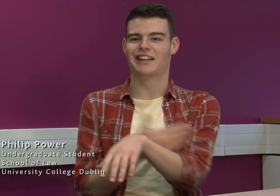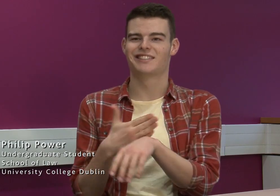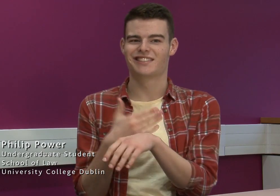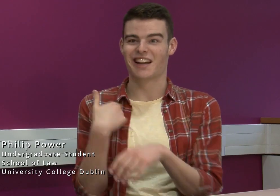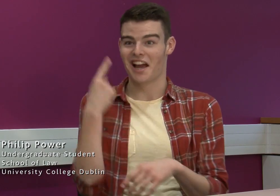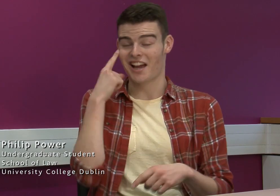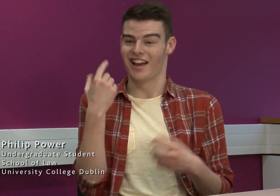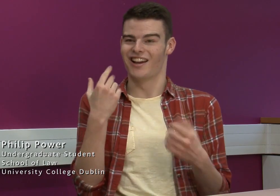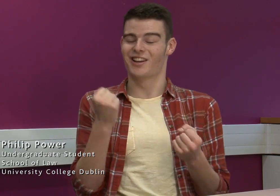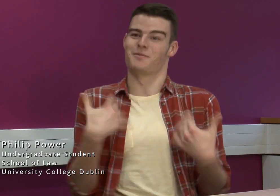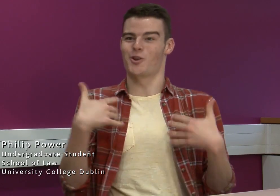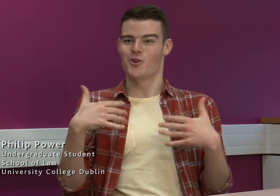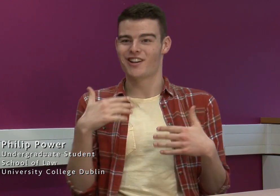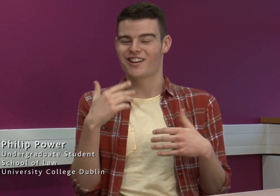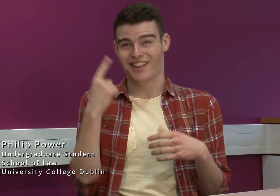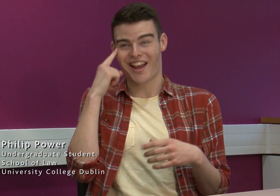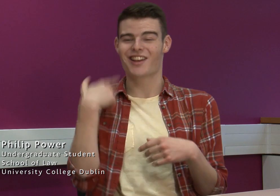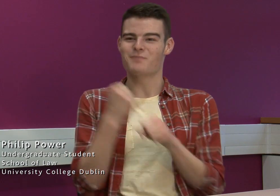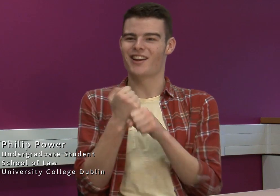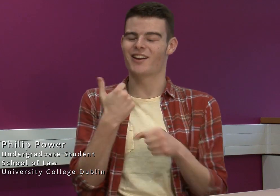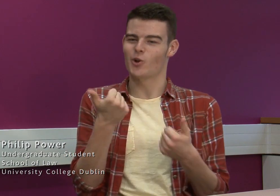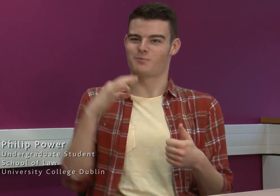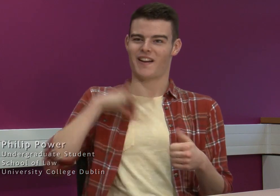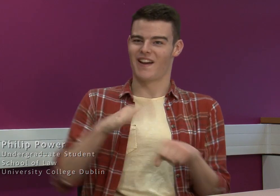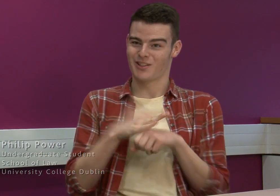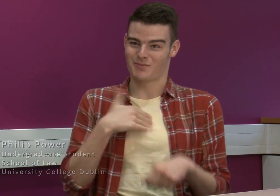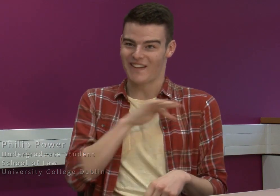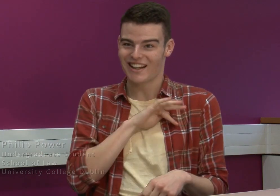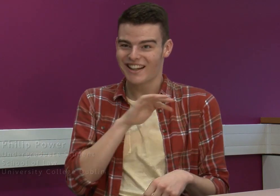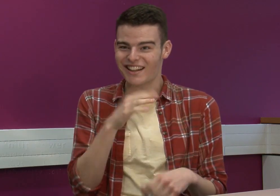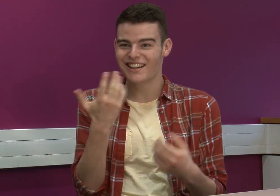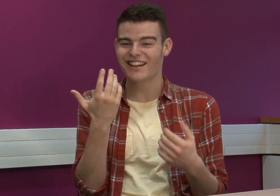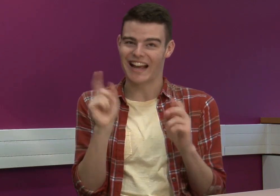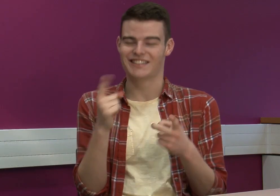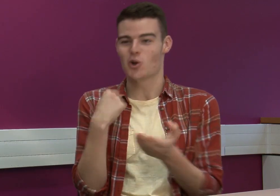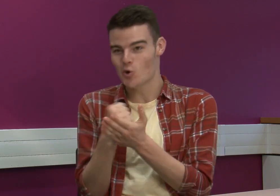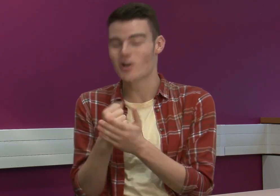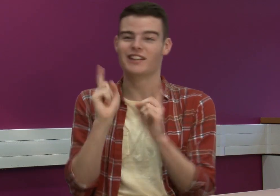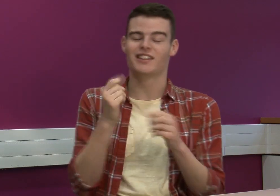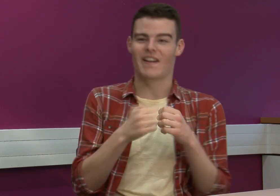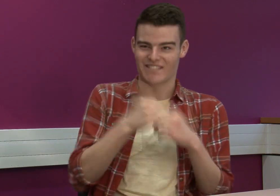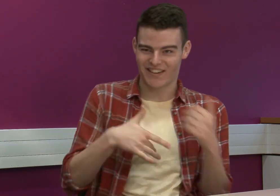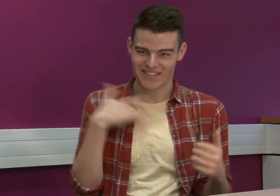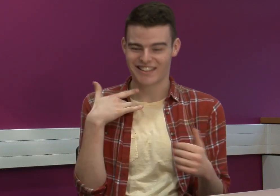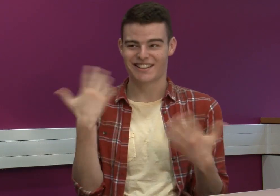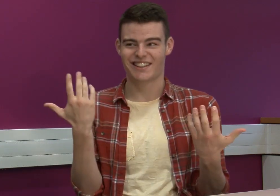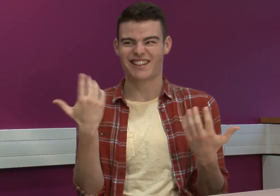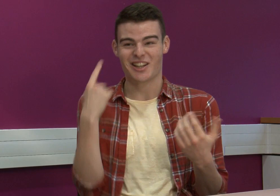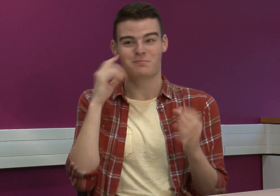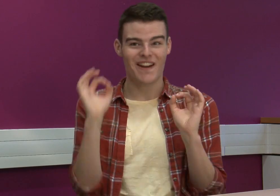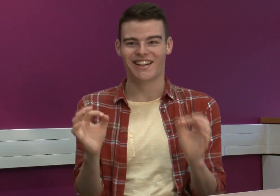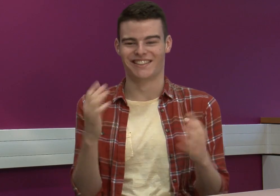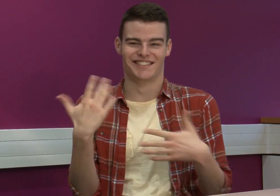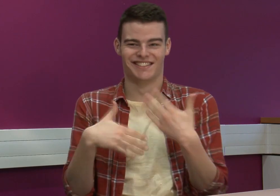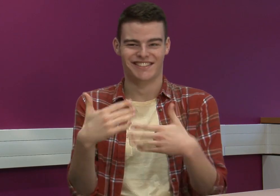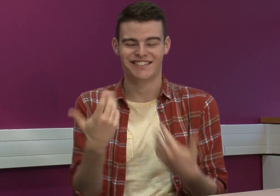When I first saw the project, I thought, wow, absolutely fantastic. I think it's going to be a great benefit for myself, for students, just for everyday life as